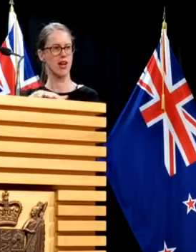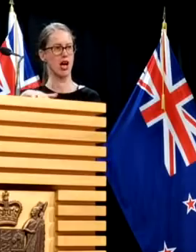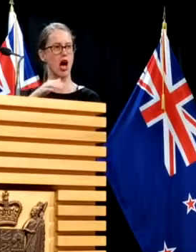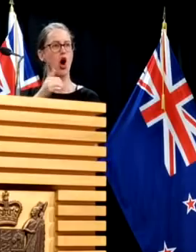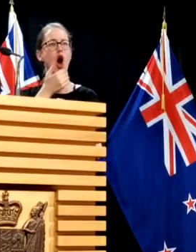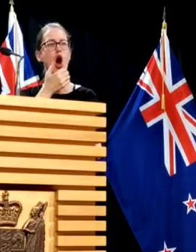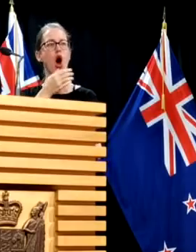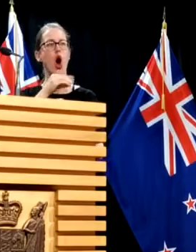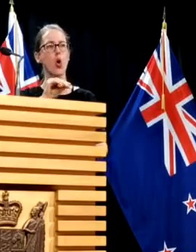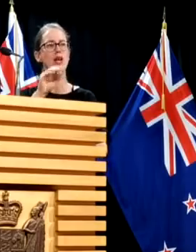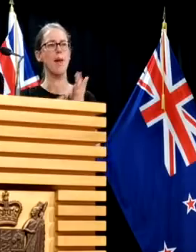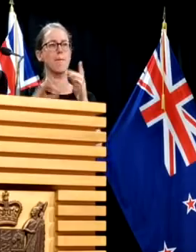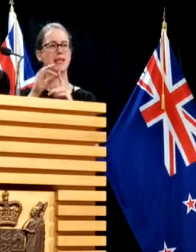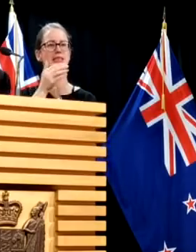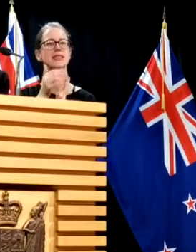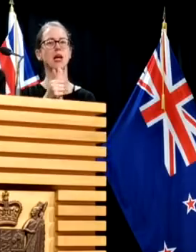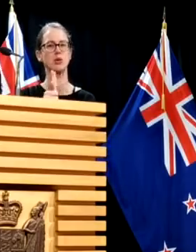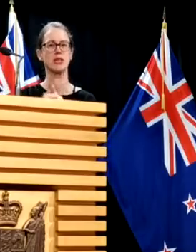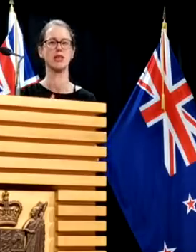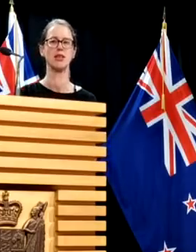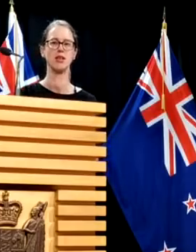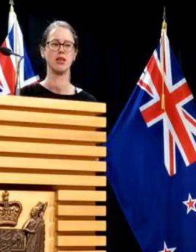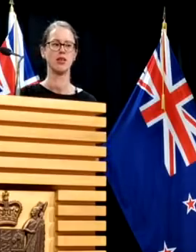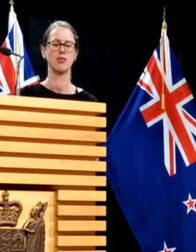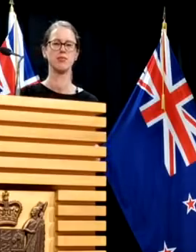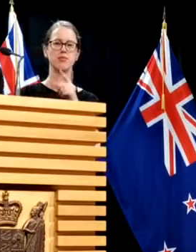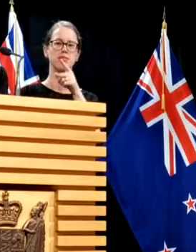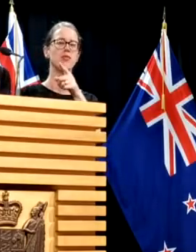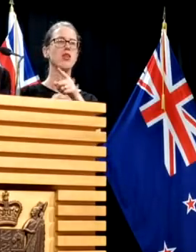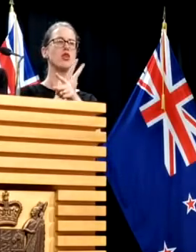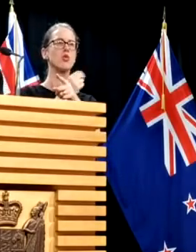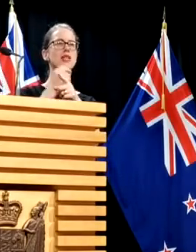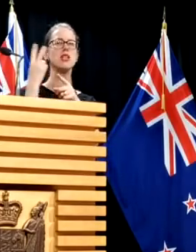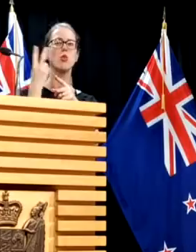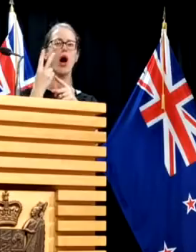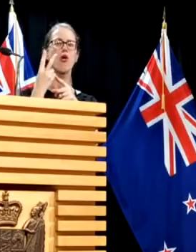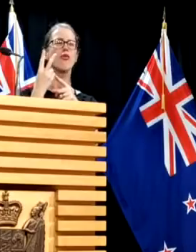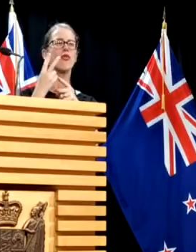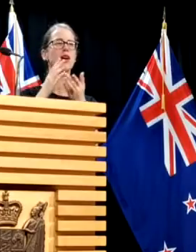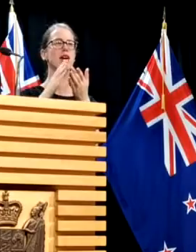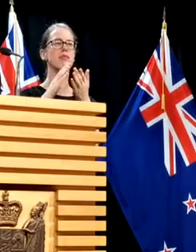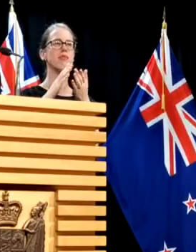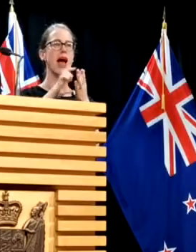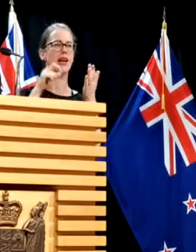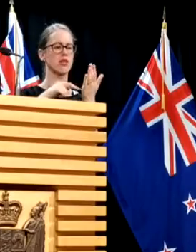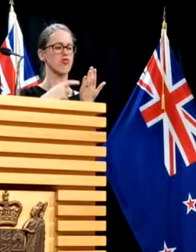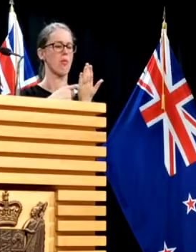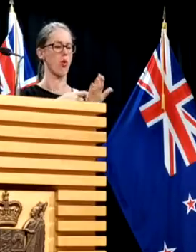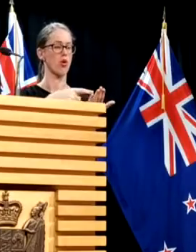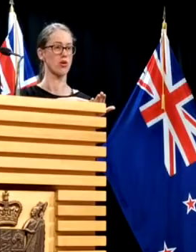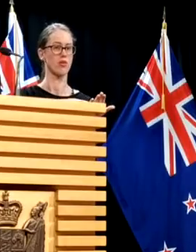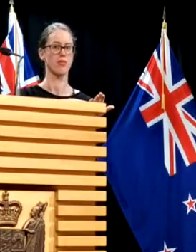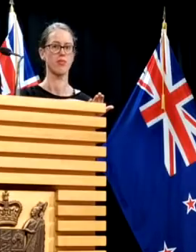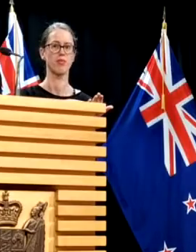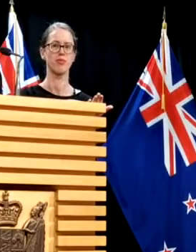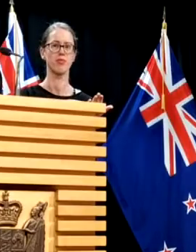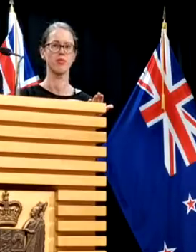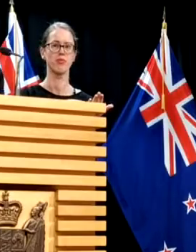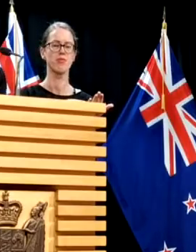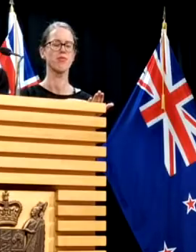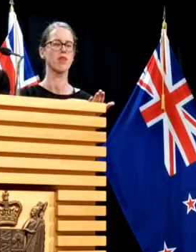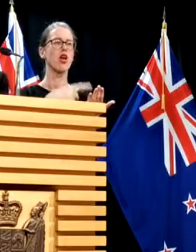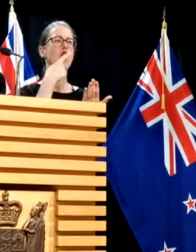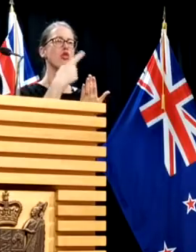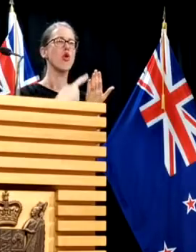that we pursue them with vigour. 12 electoral MMP report. Are you personally in favour of abolishing the coattailing